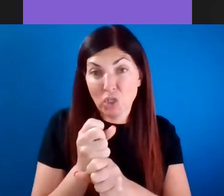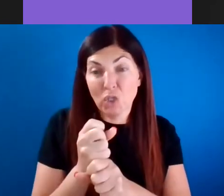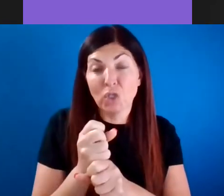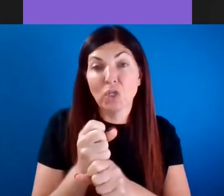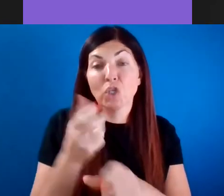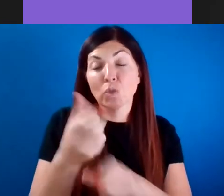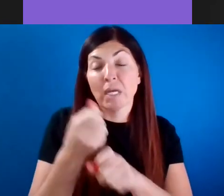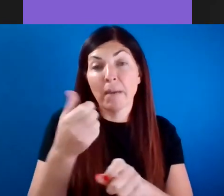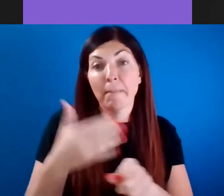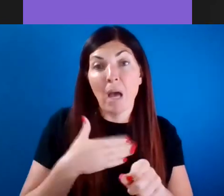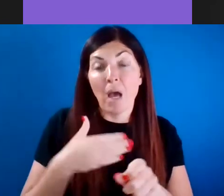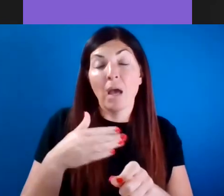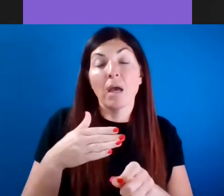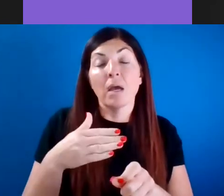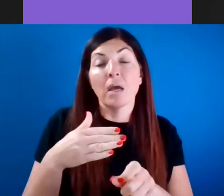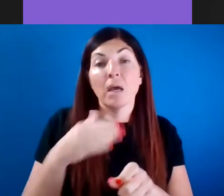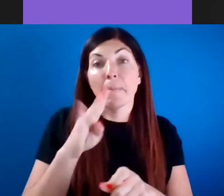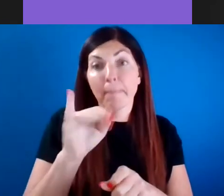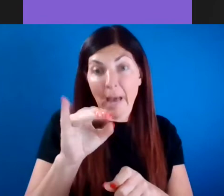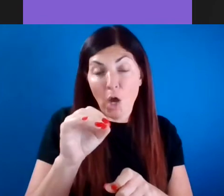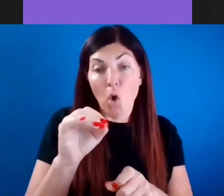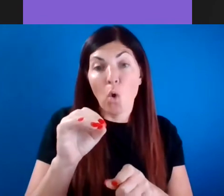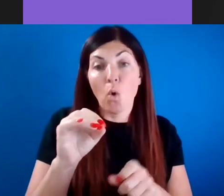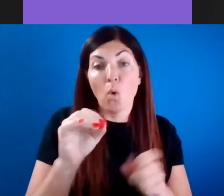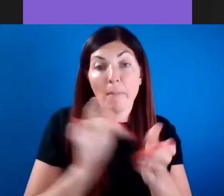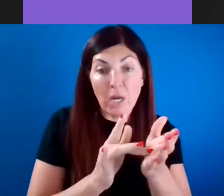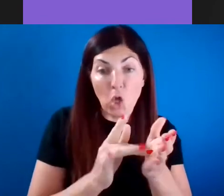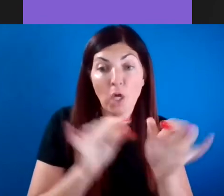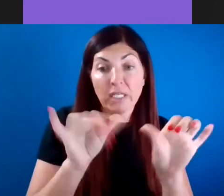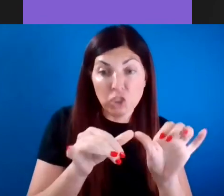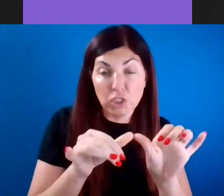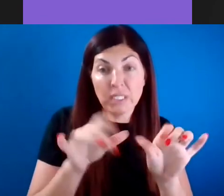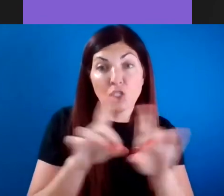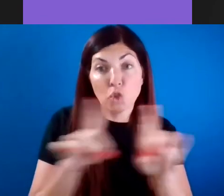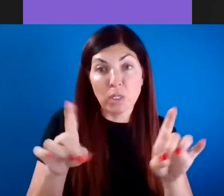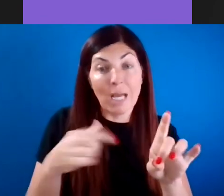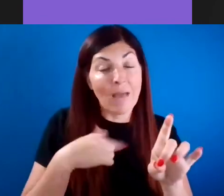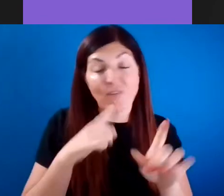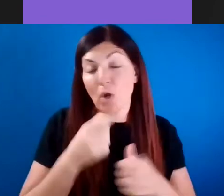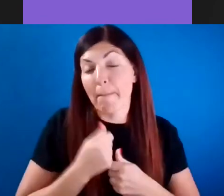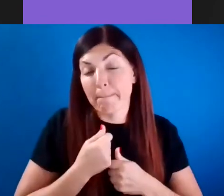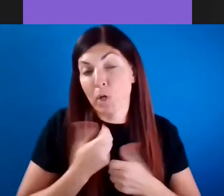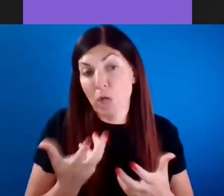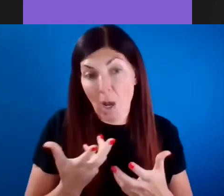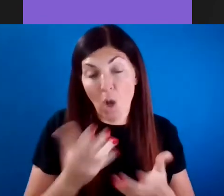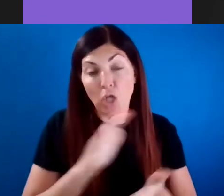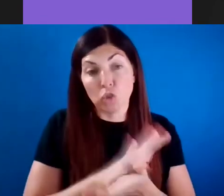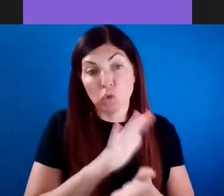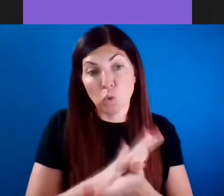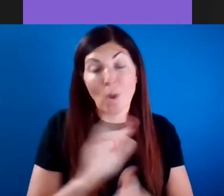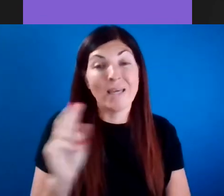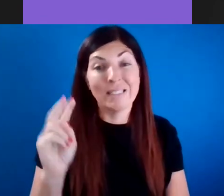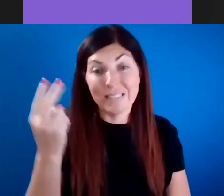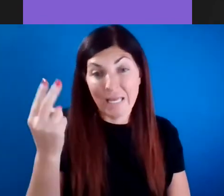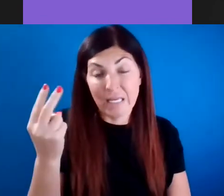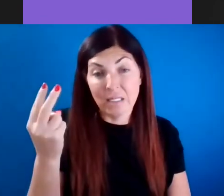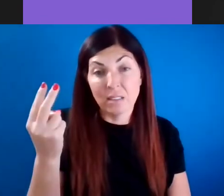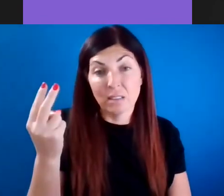biomedical engineering degree, that first off, I'm a little burnt out on school for the moment. And second off, I know